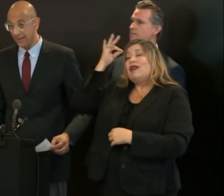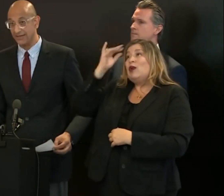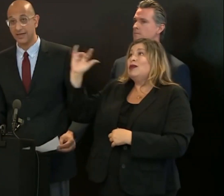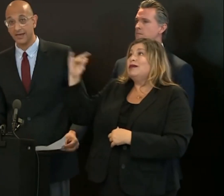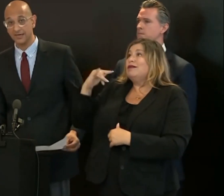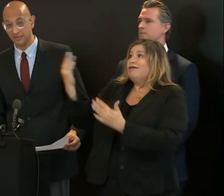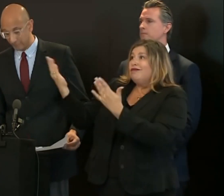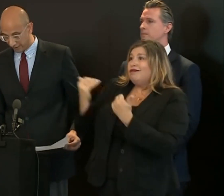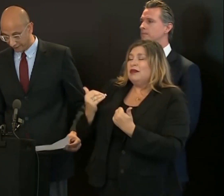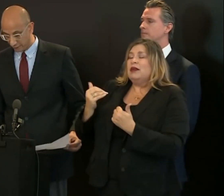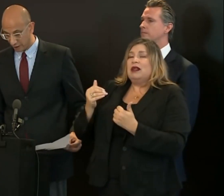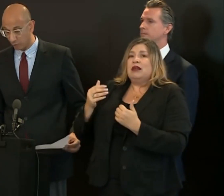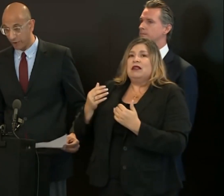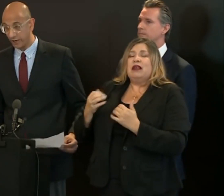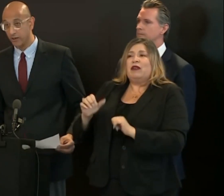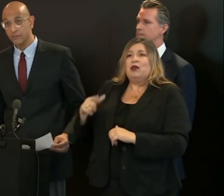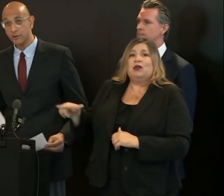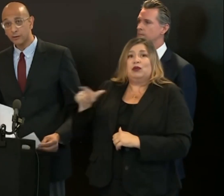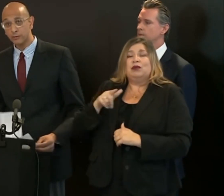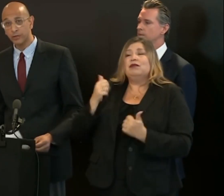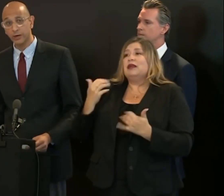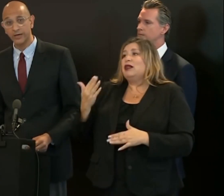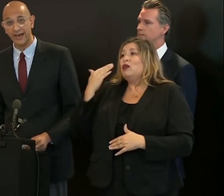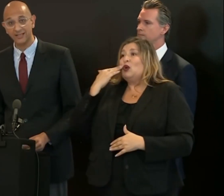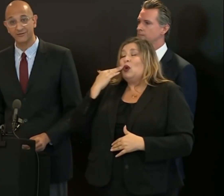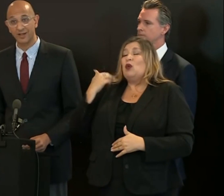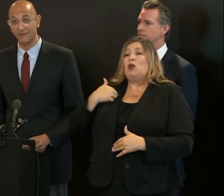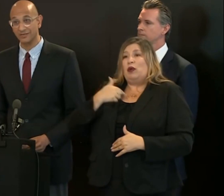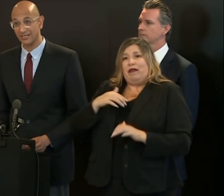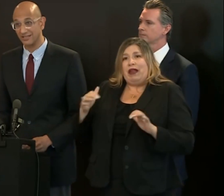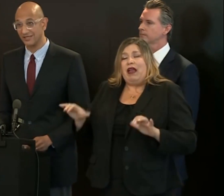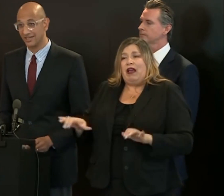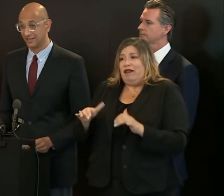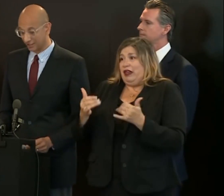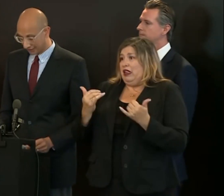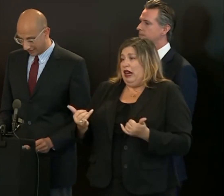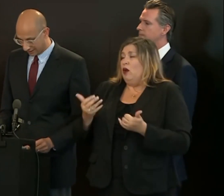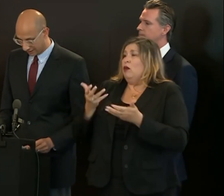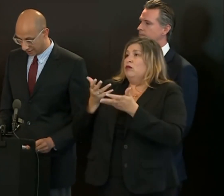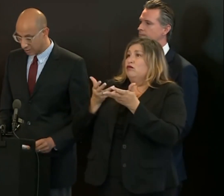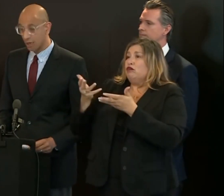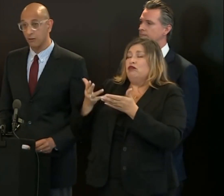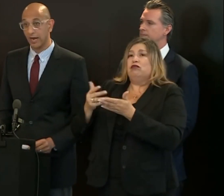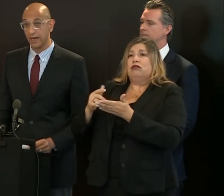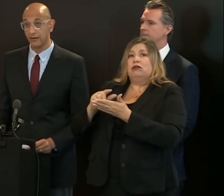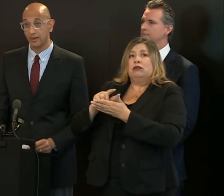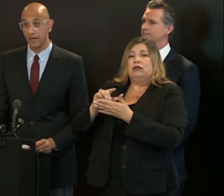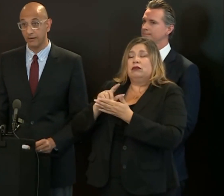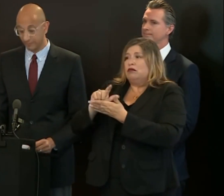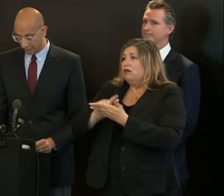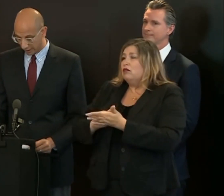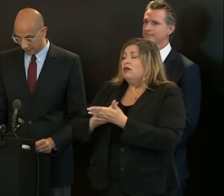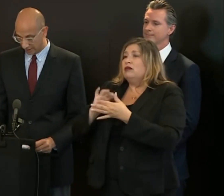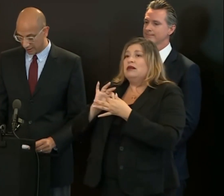efforts. As many of you are aware, we are in active conversations and in litigation